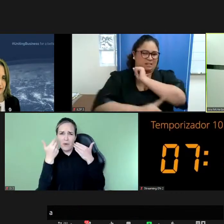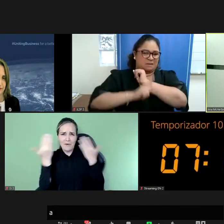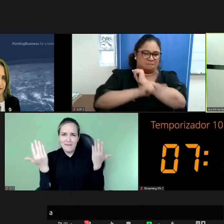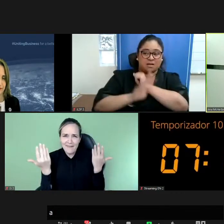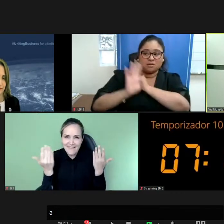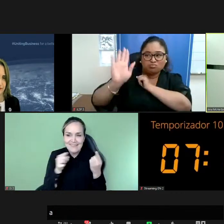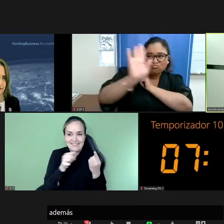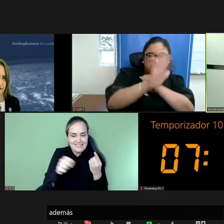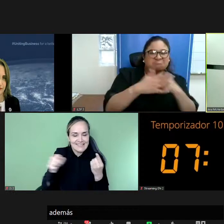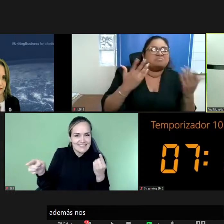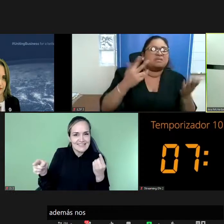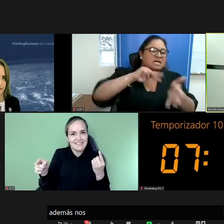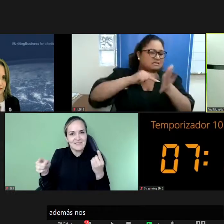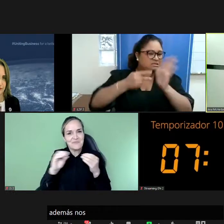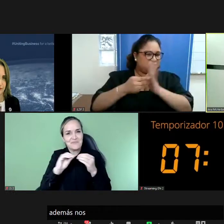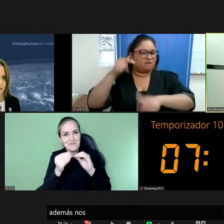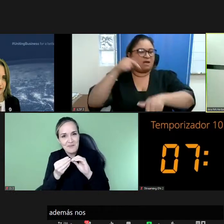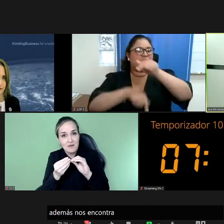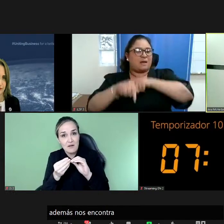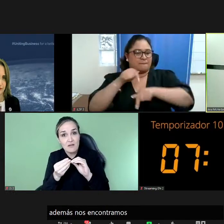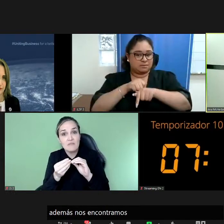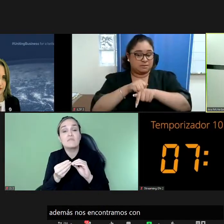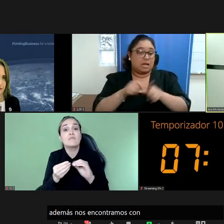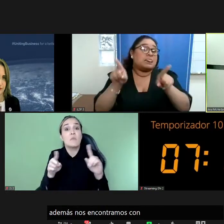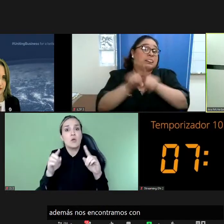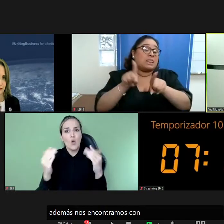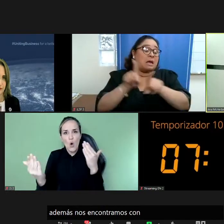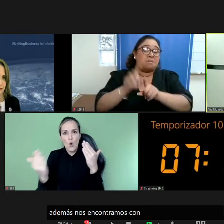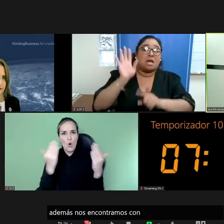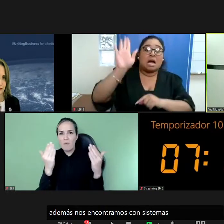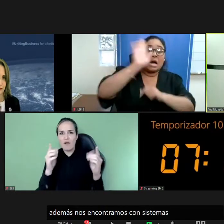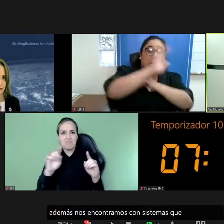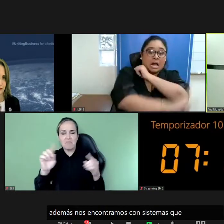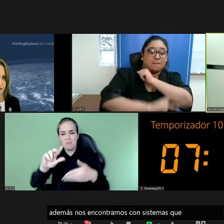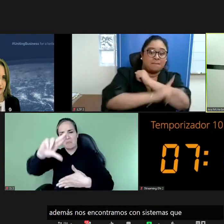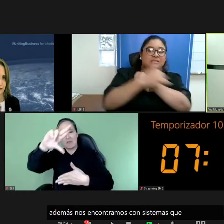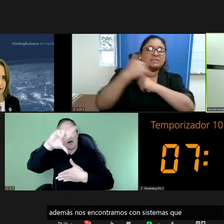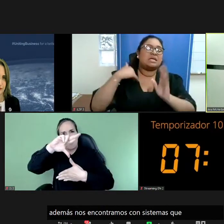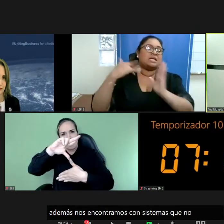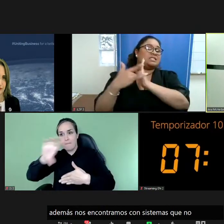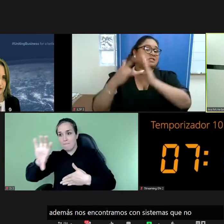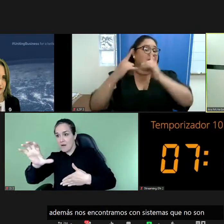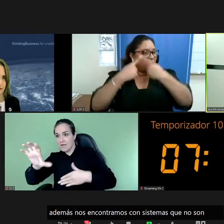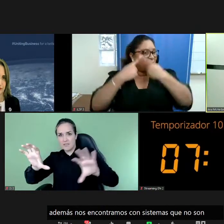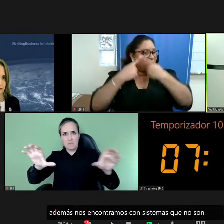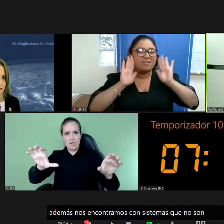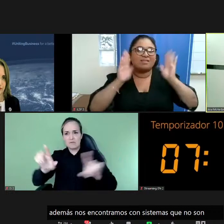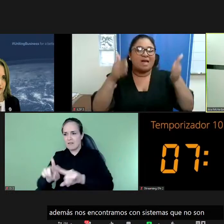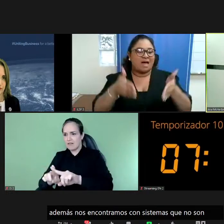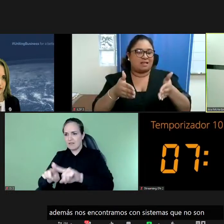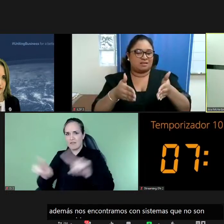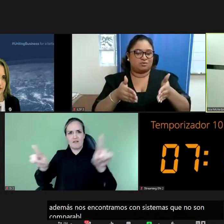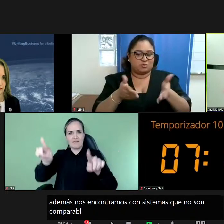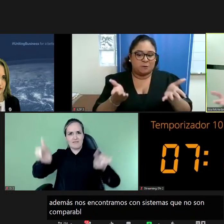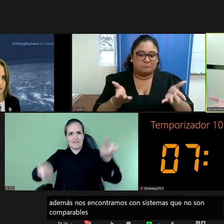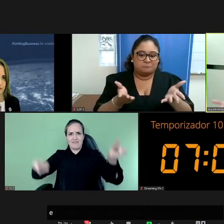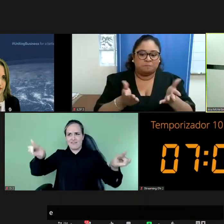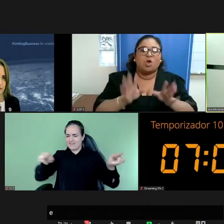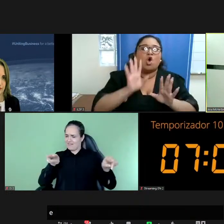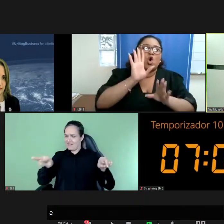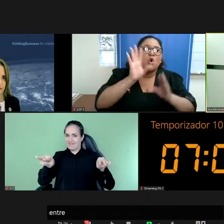as in each one of the countries and we have other systems that are not comparable among themselves so this makes things